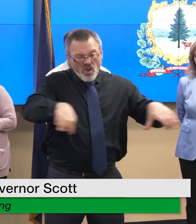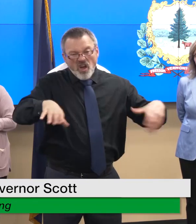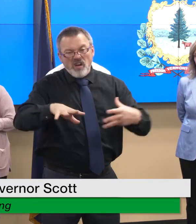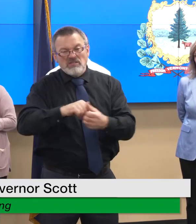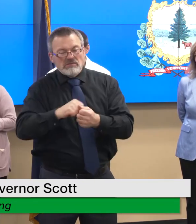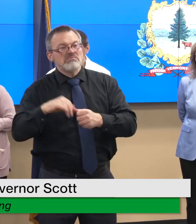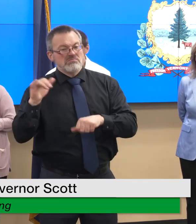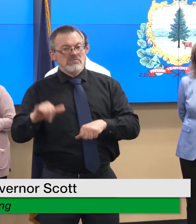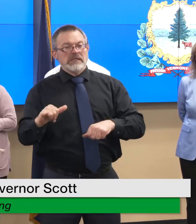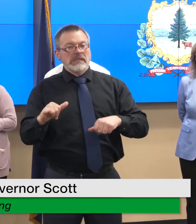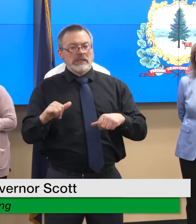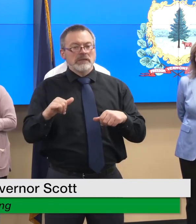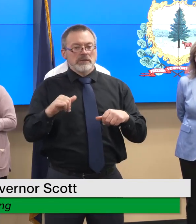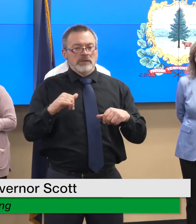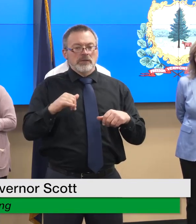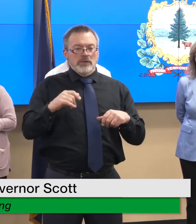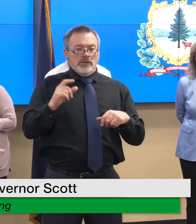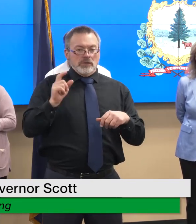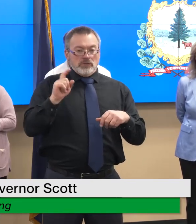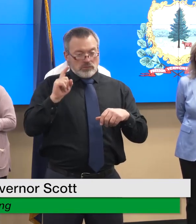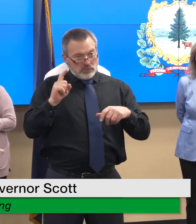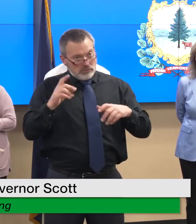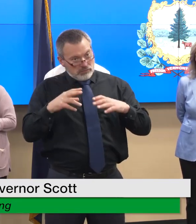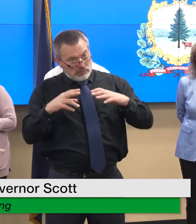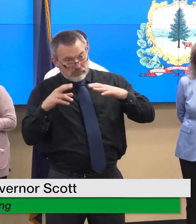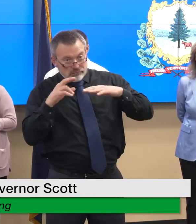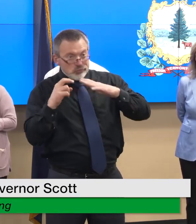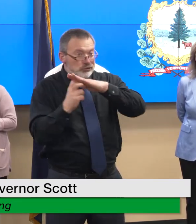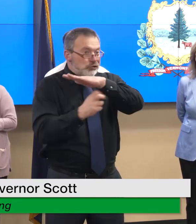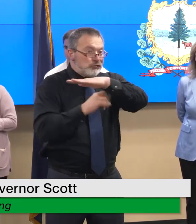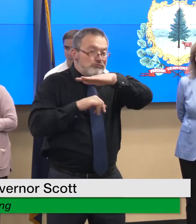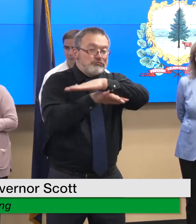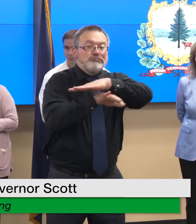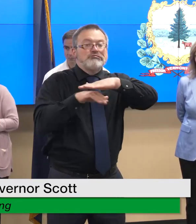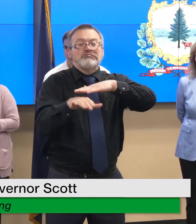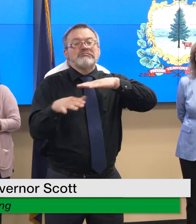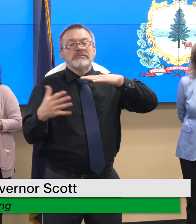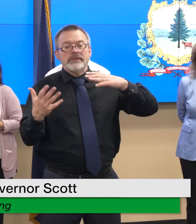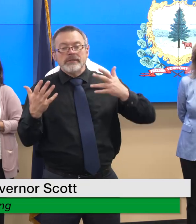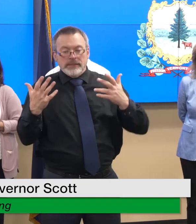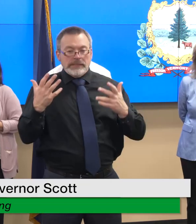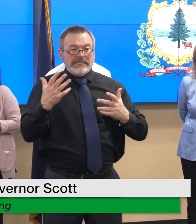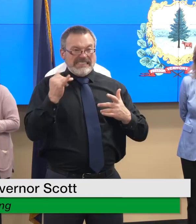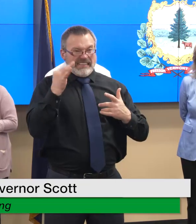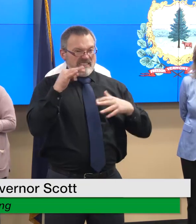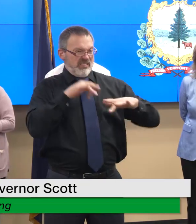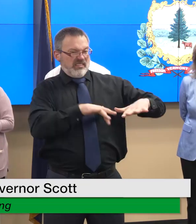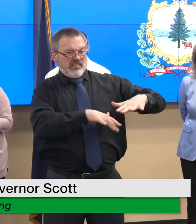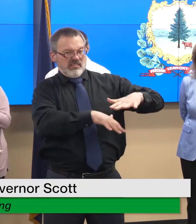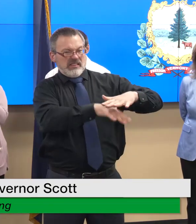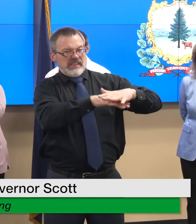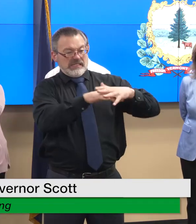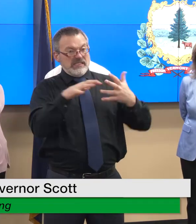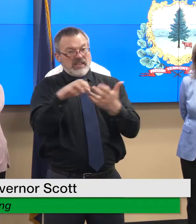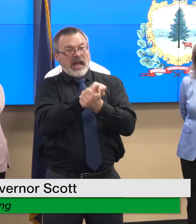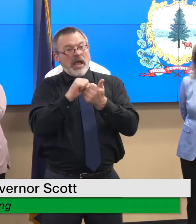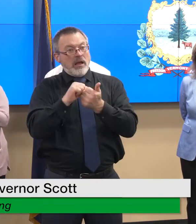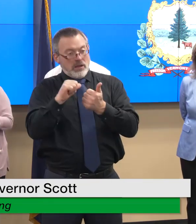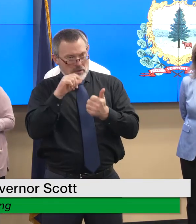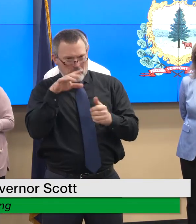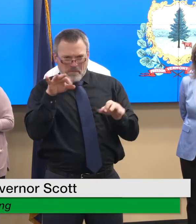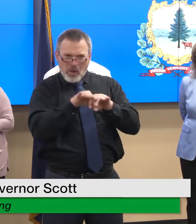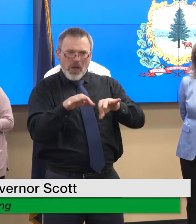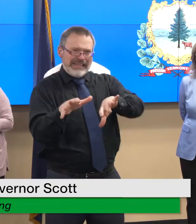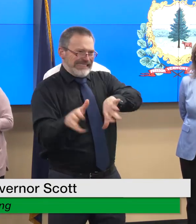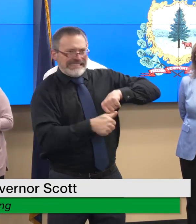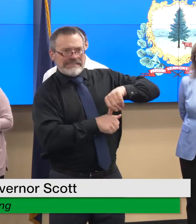systems, under bridges, and anywhere that will cause more damage if we get similar rains. The